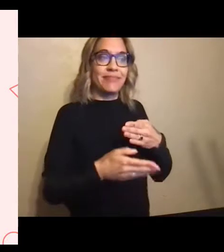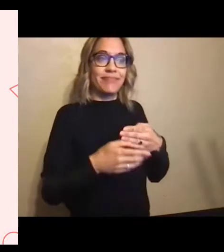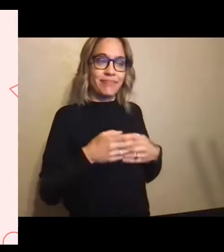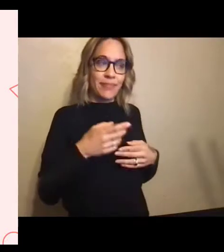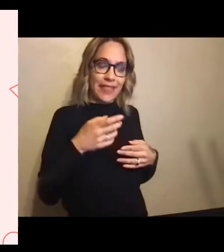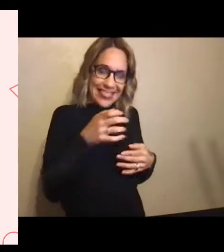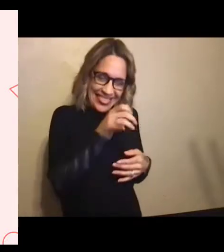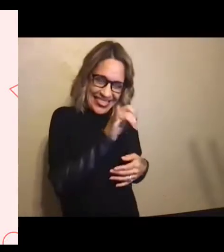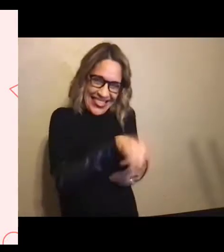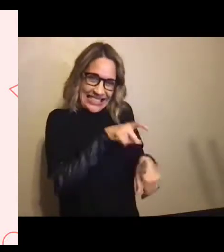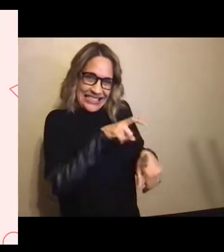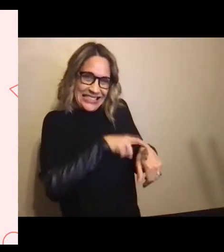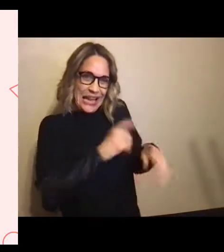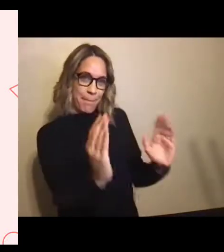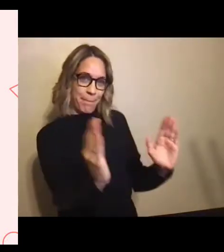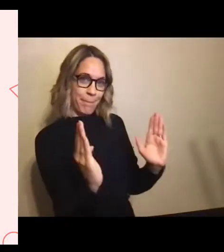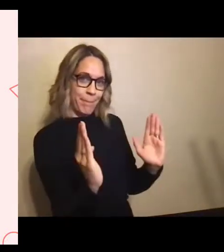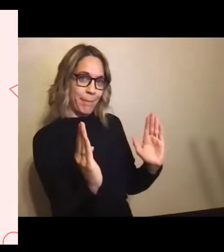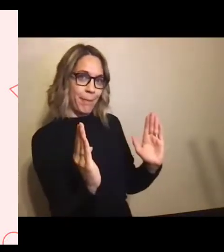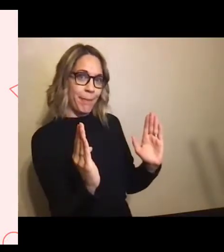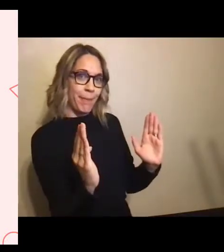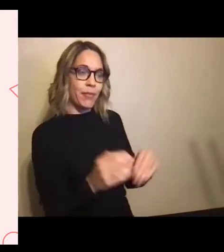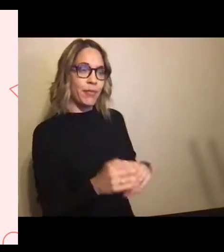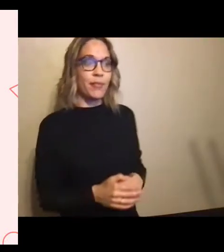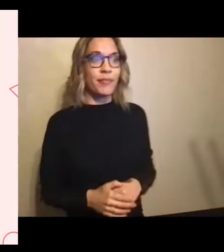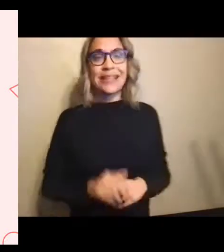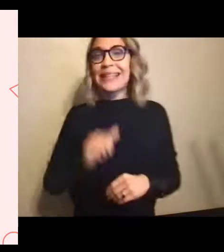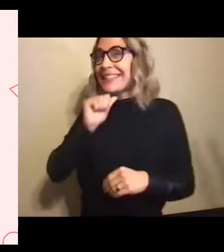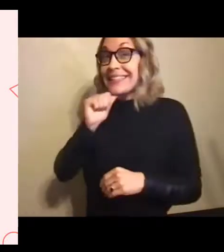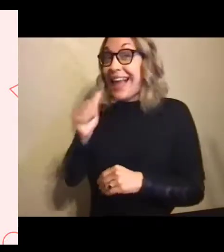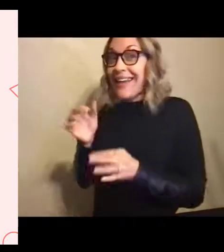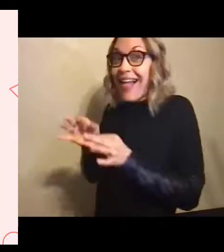tasks within a targeted time frame.